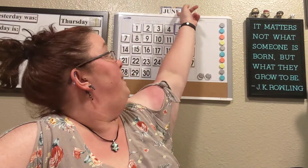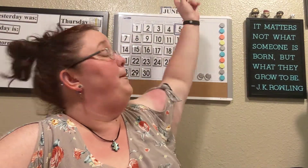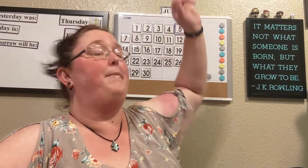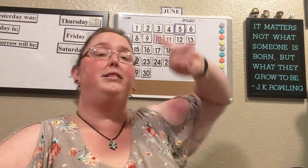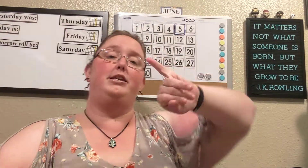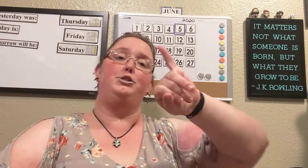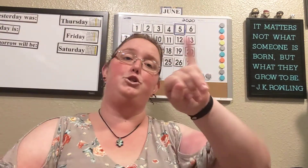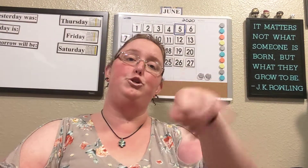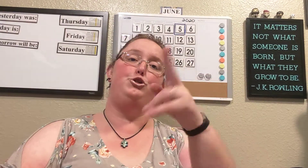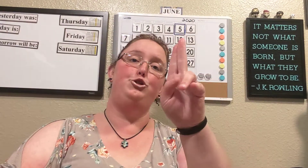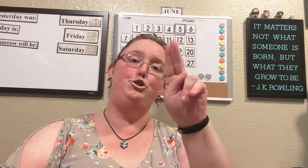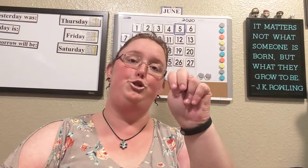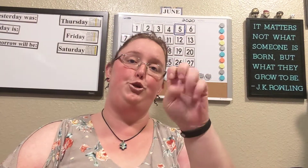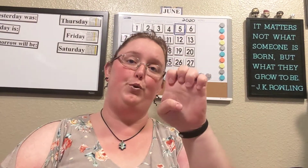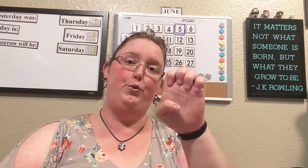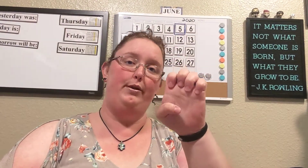The month is June.